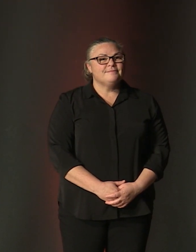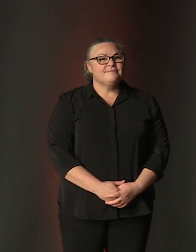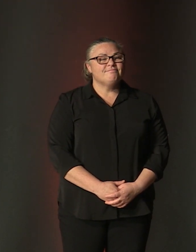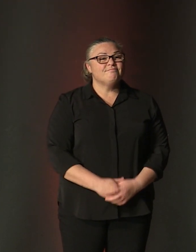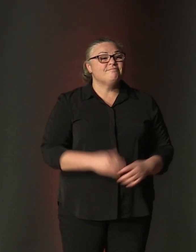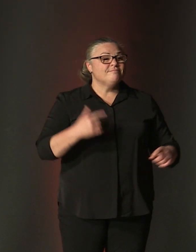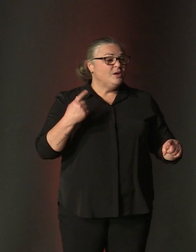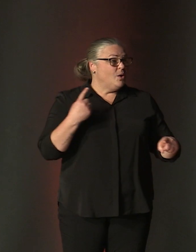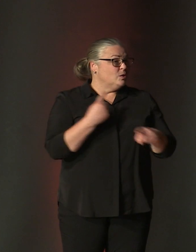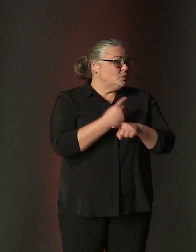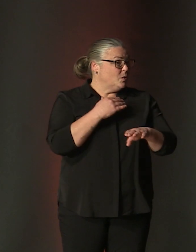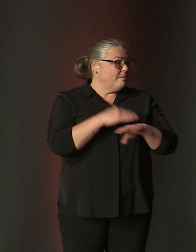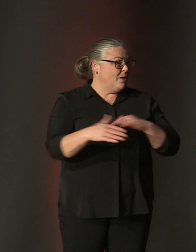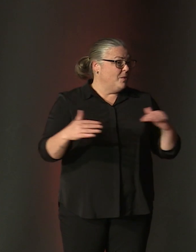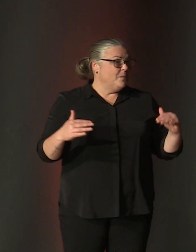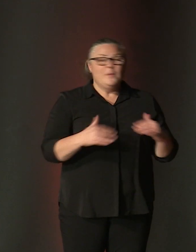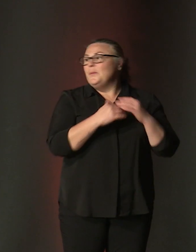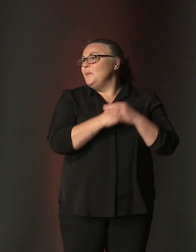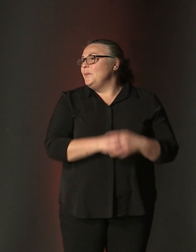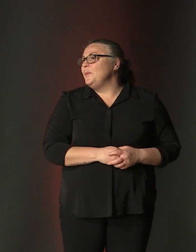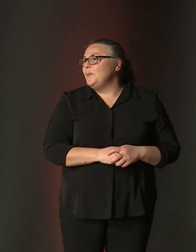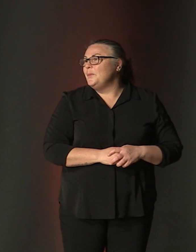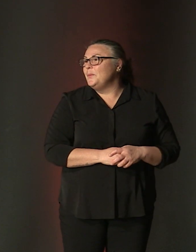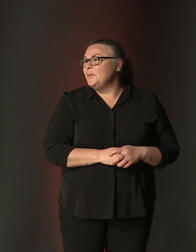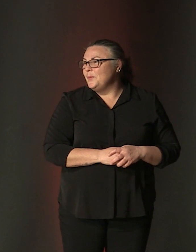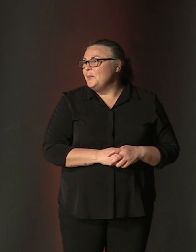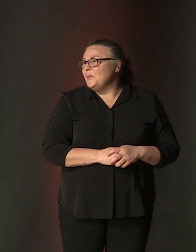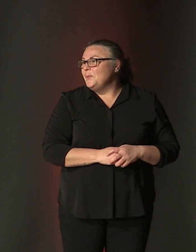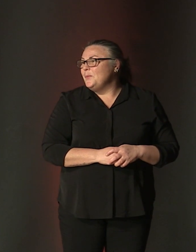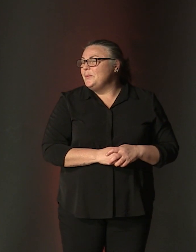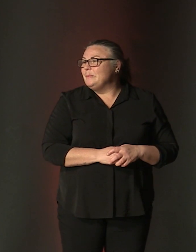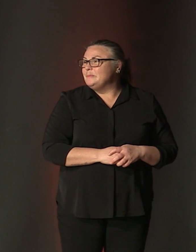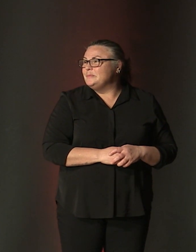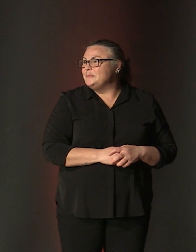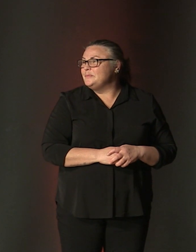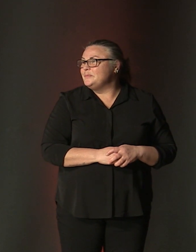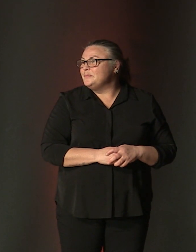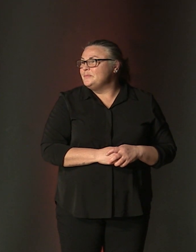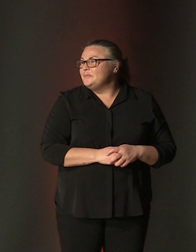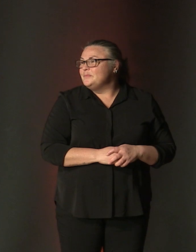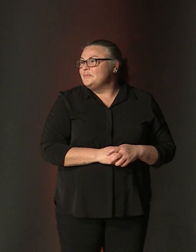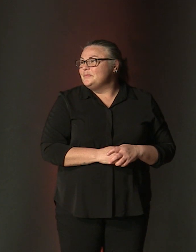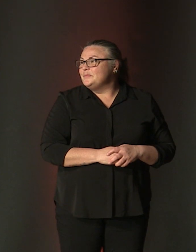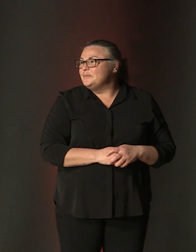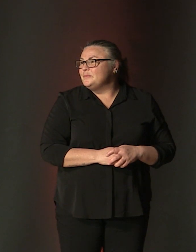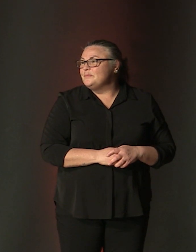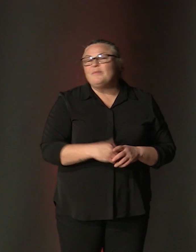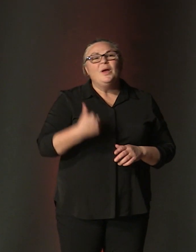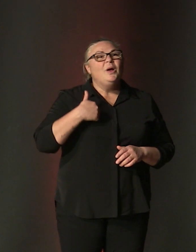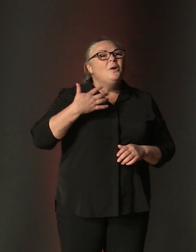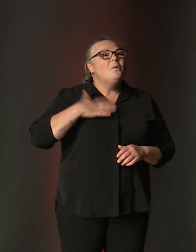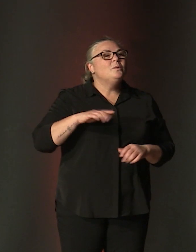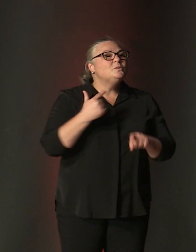talk about money. That grabs your attention, huh? More importantly, I want to talk about